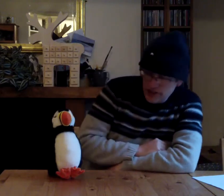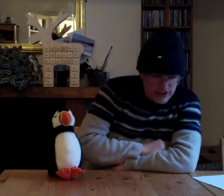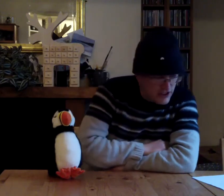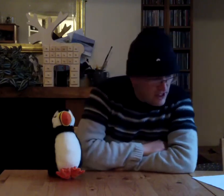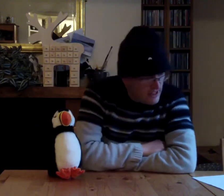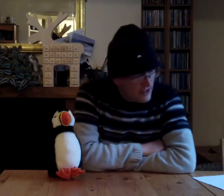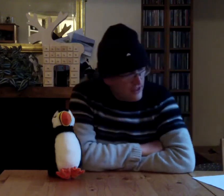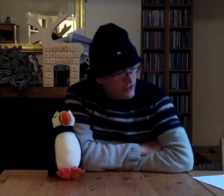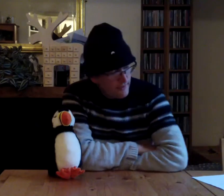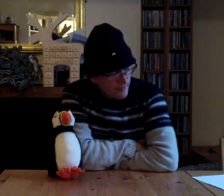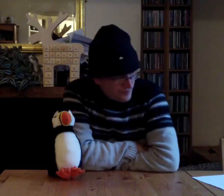He certainly does.